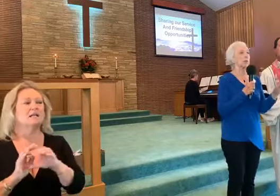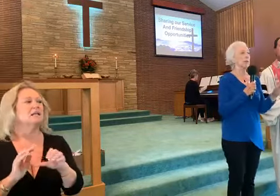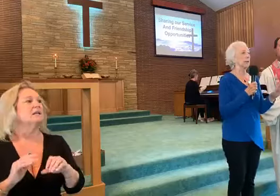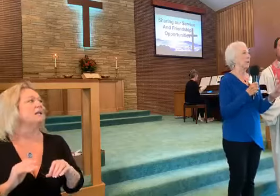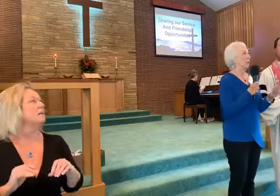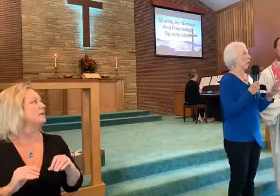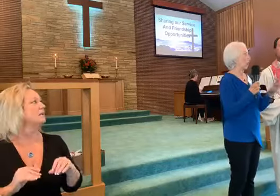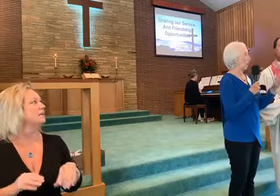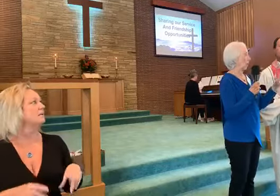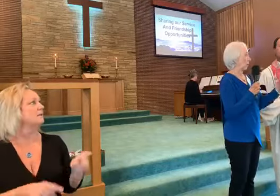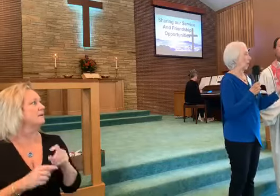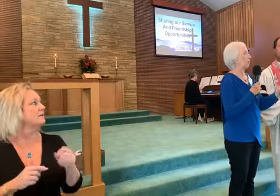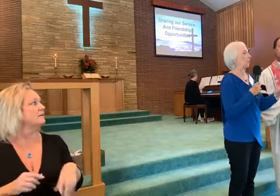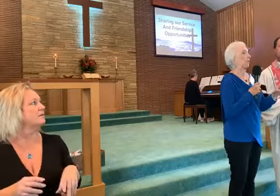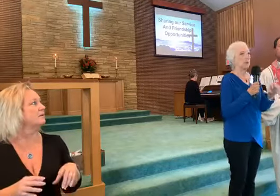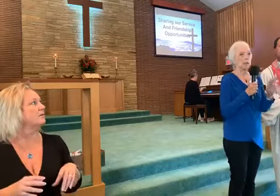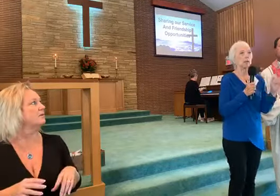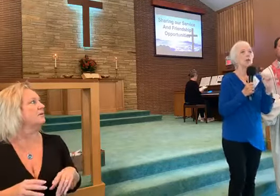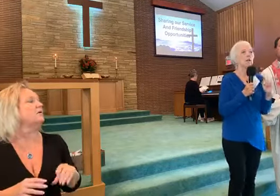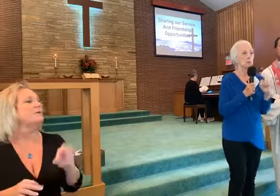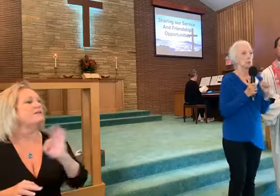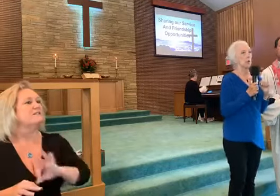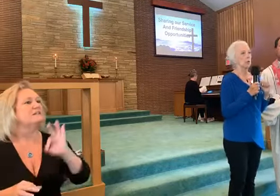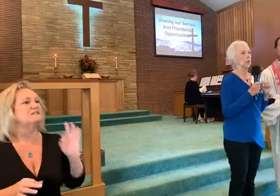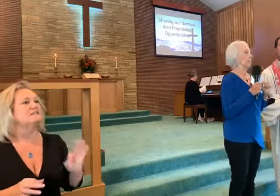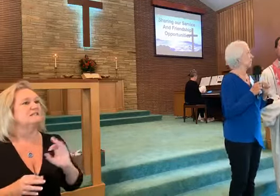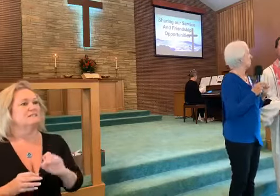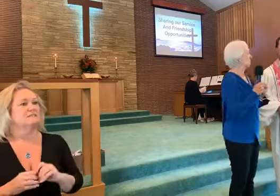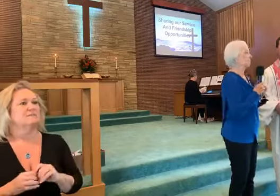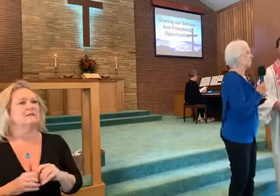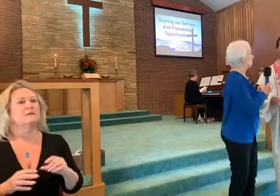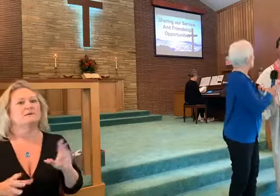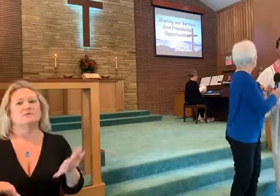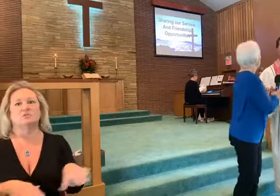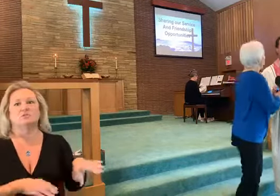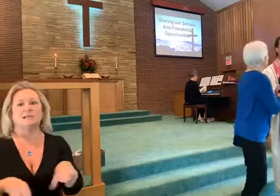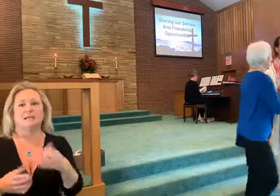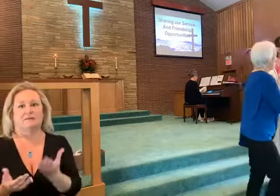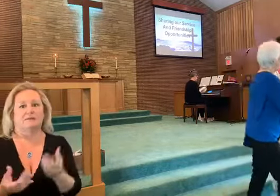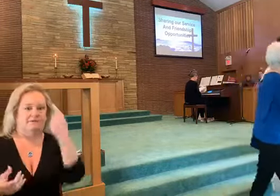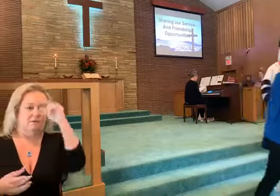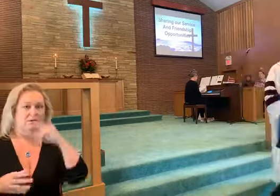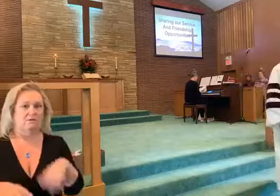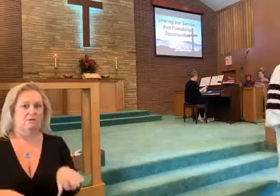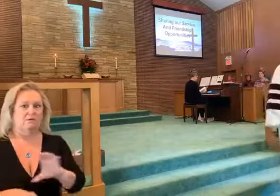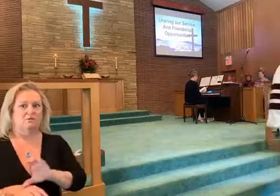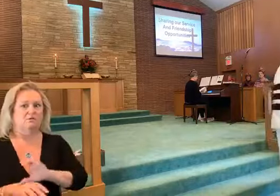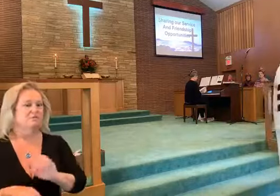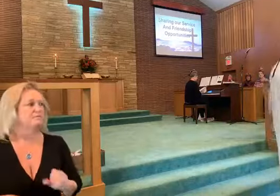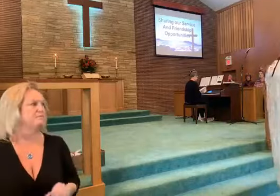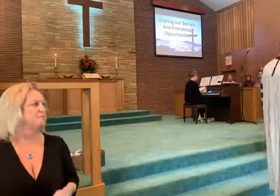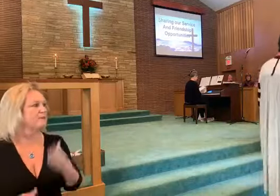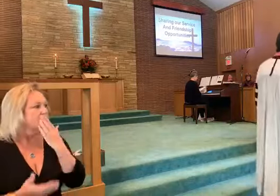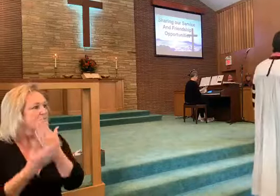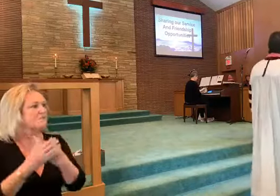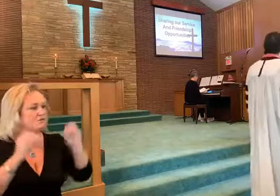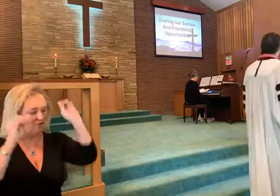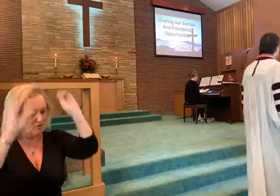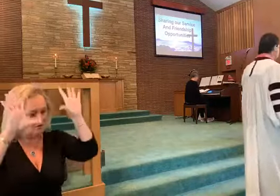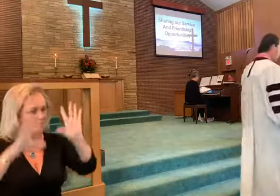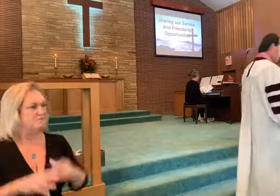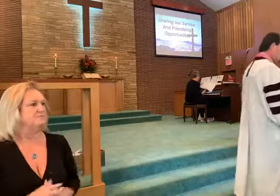bring you up to date on what FNF and the council have been doing with this. Thank you. That is good news. Yes.